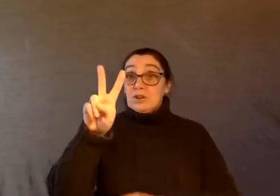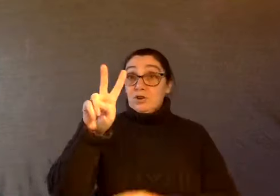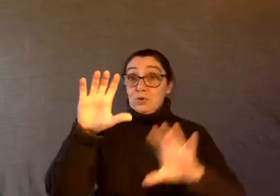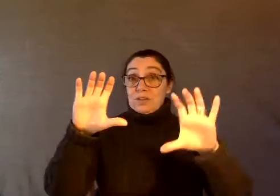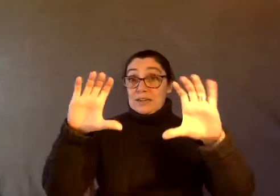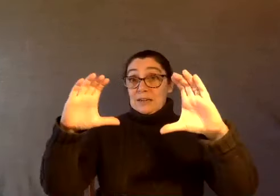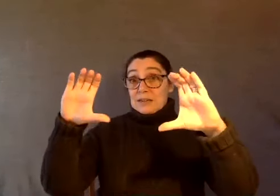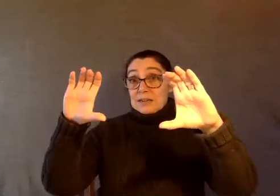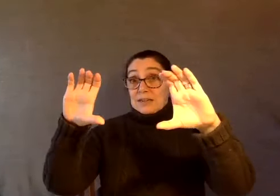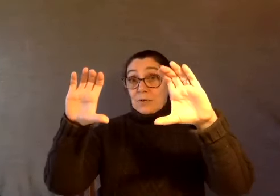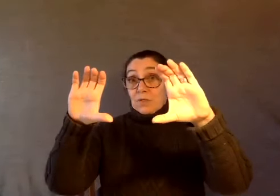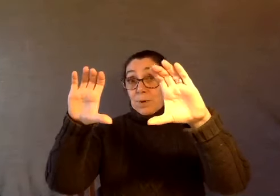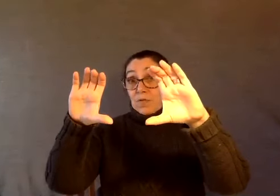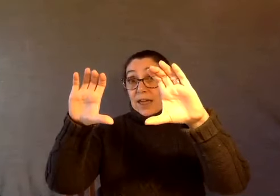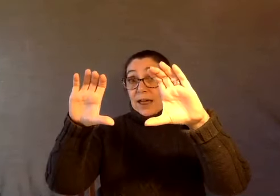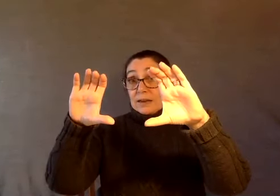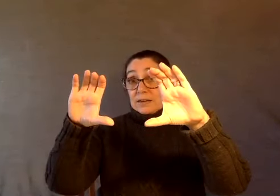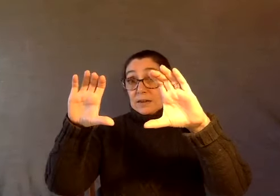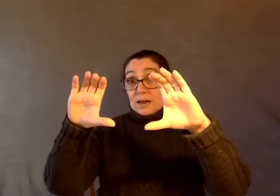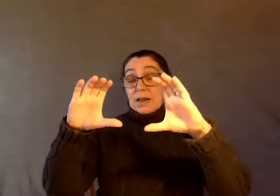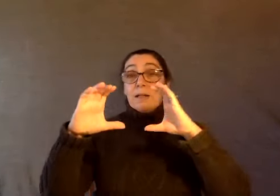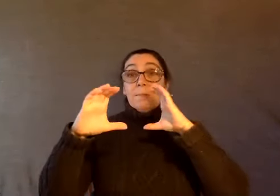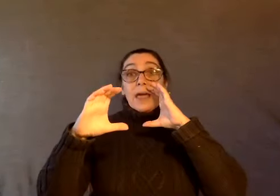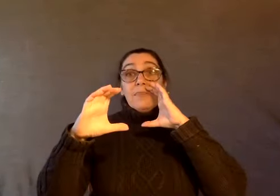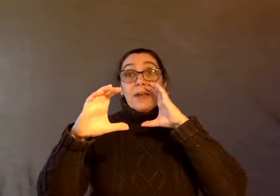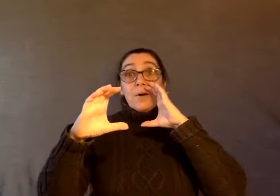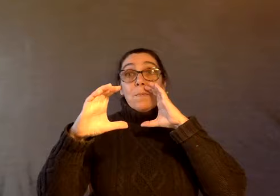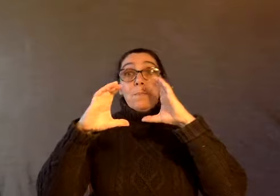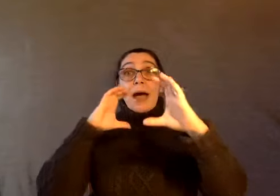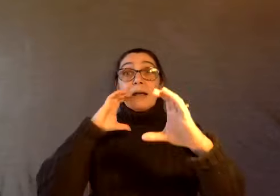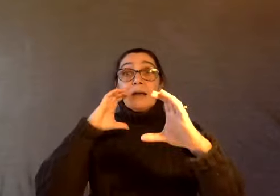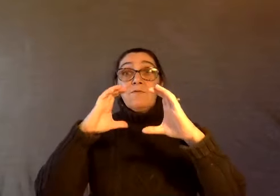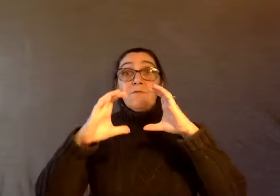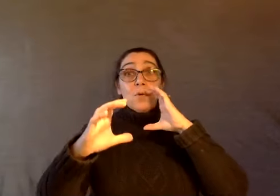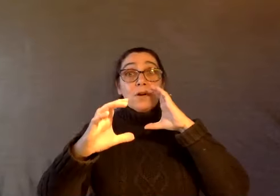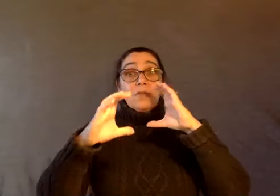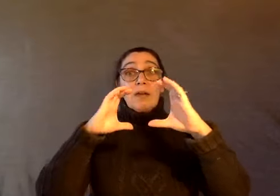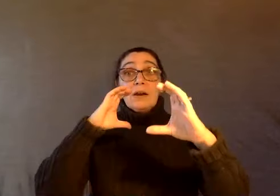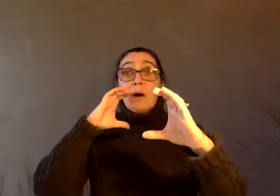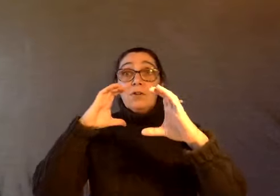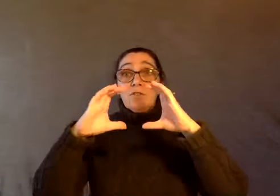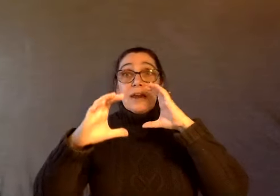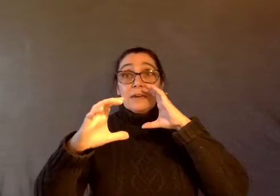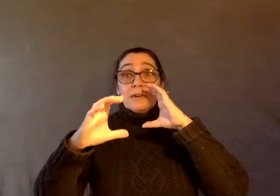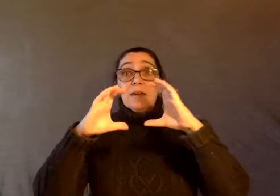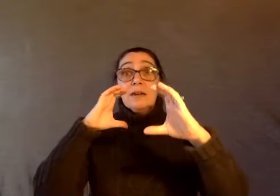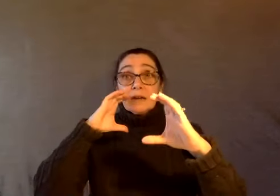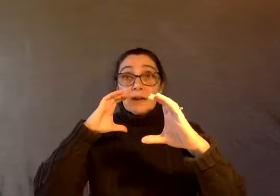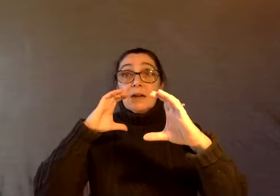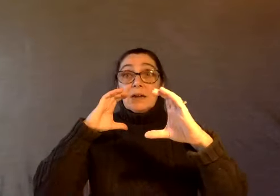communications, 2 C's, a C with both hands, and they go back and forth and alternate